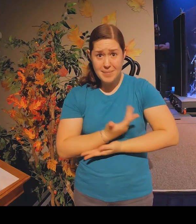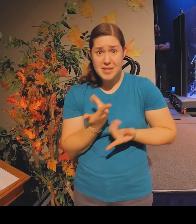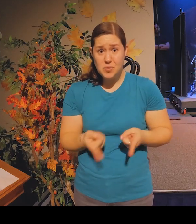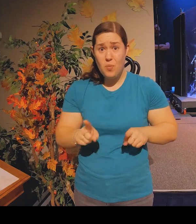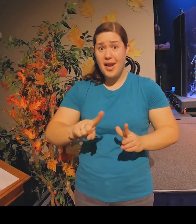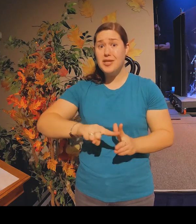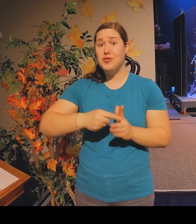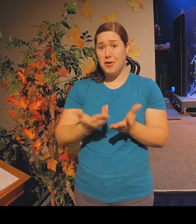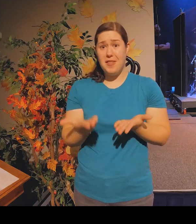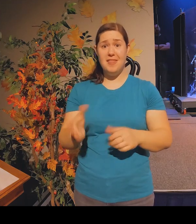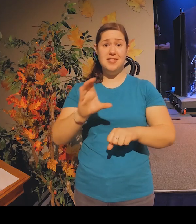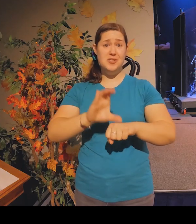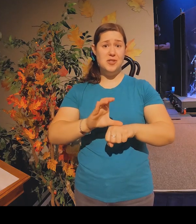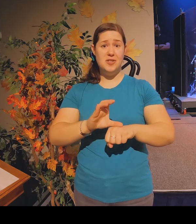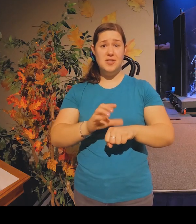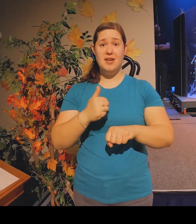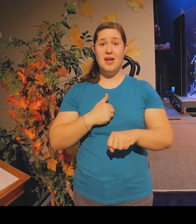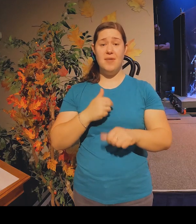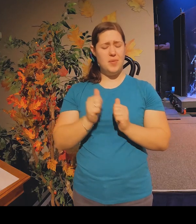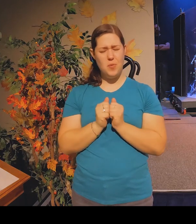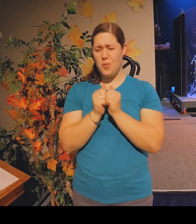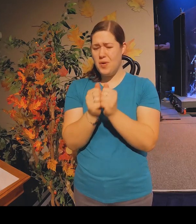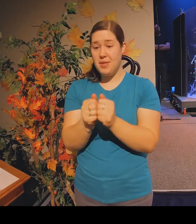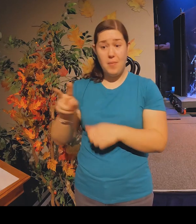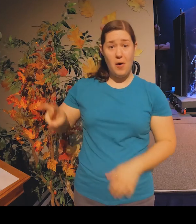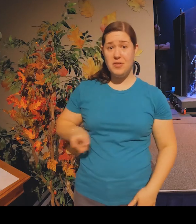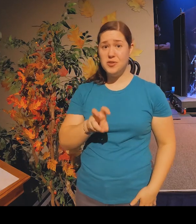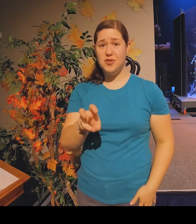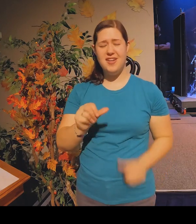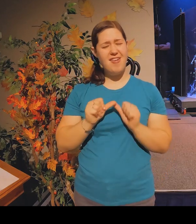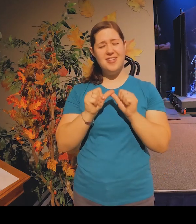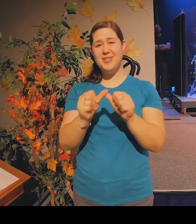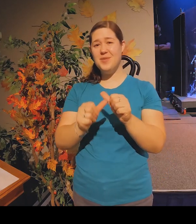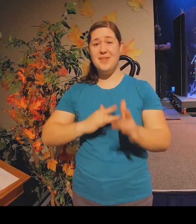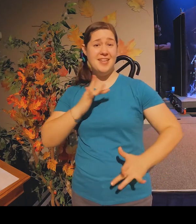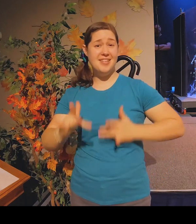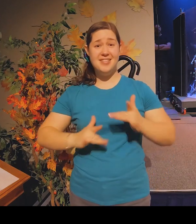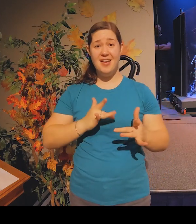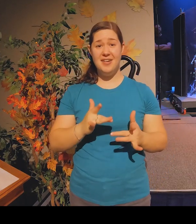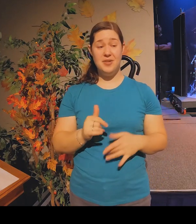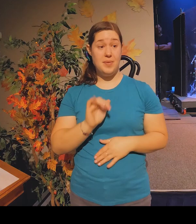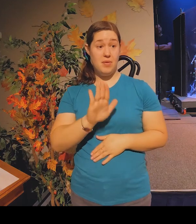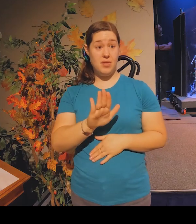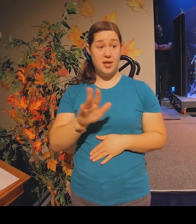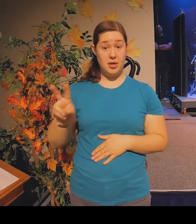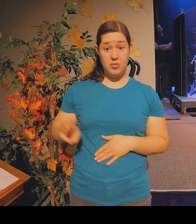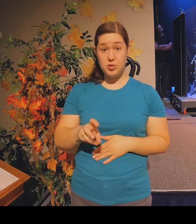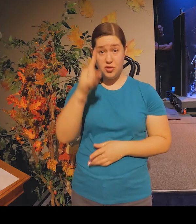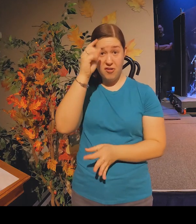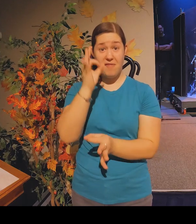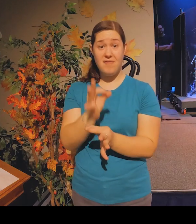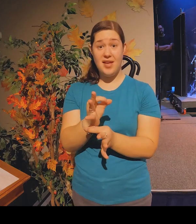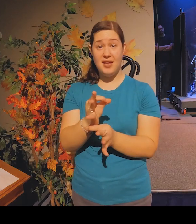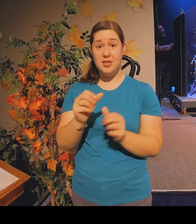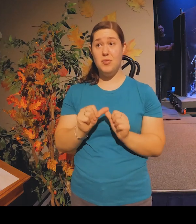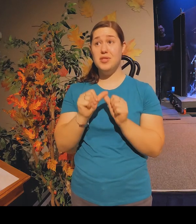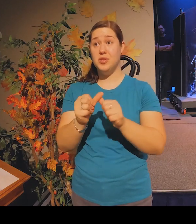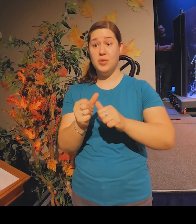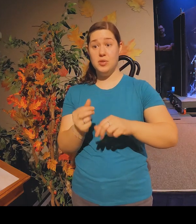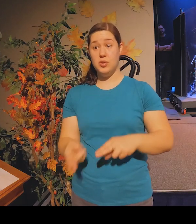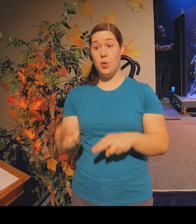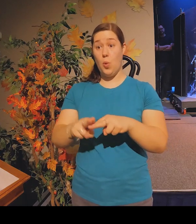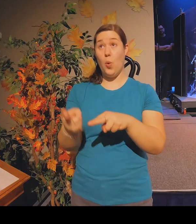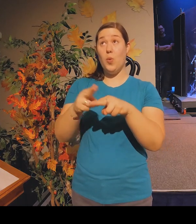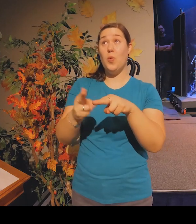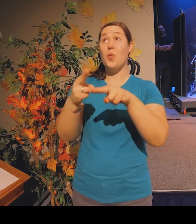so amazing, and I continue to be excited about their faith journey and how they will continue to grow in God as they have a special